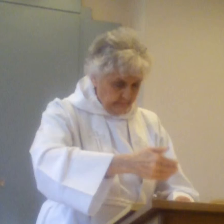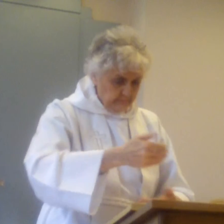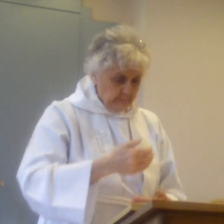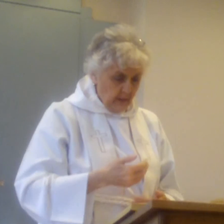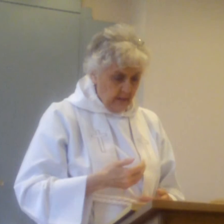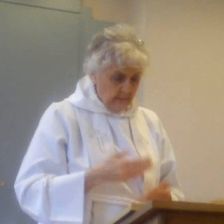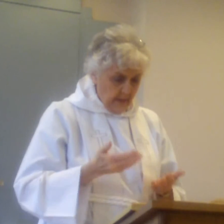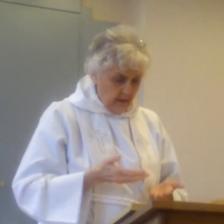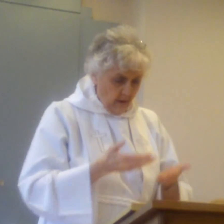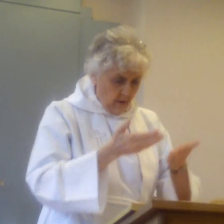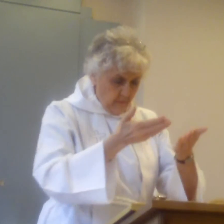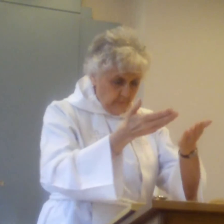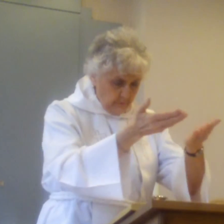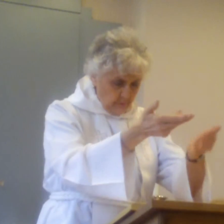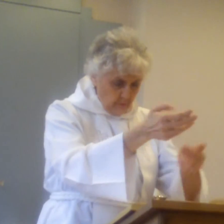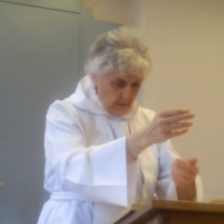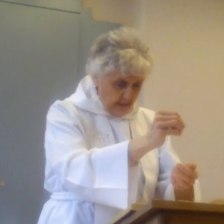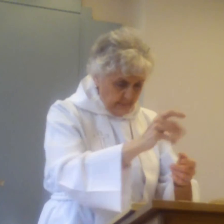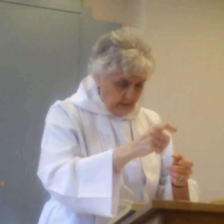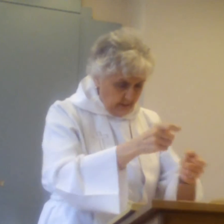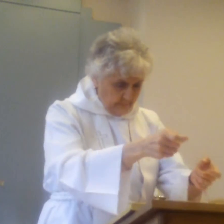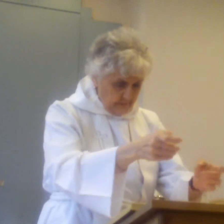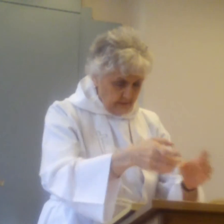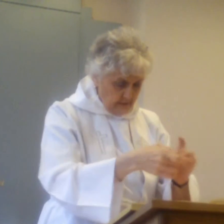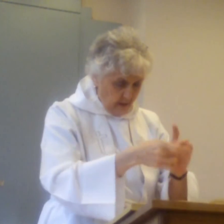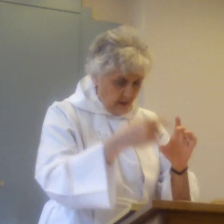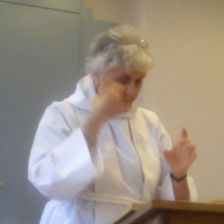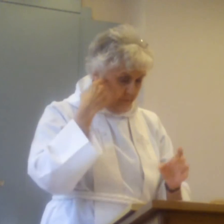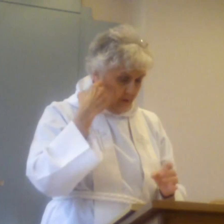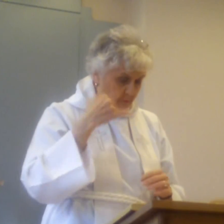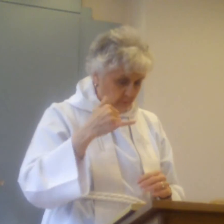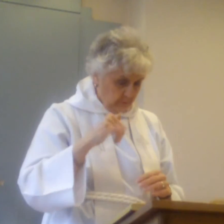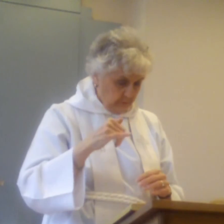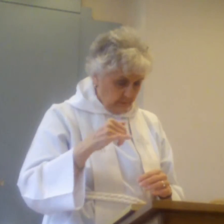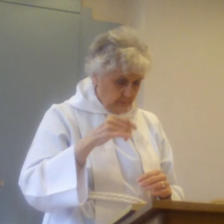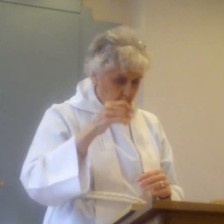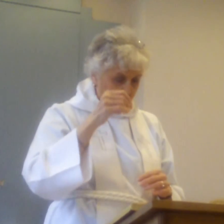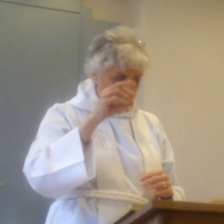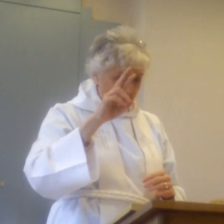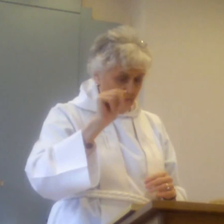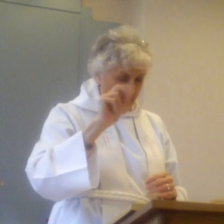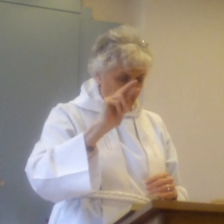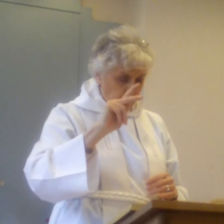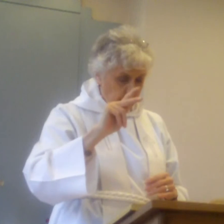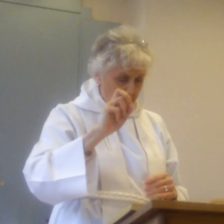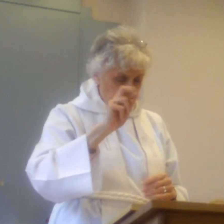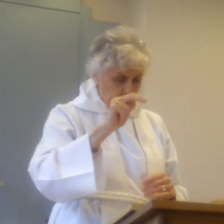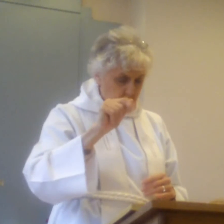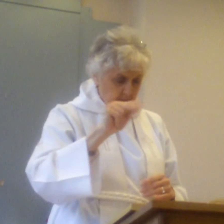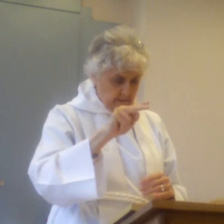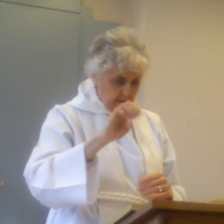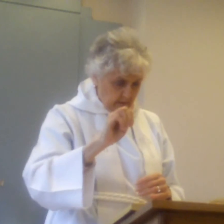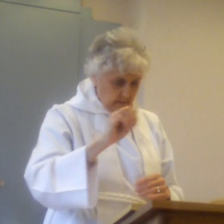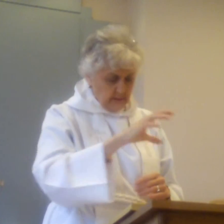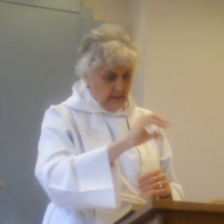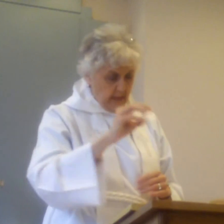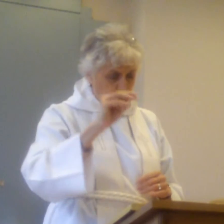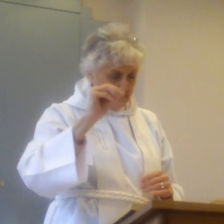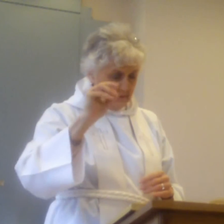they offered to him gifts of old frankincense and